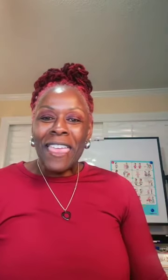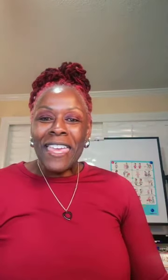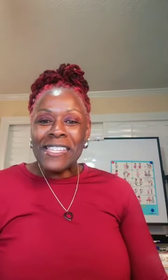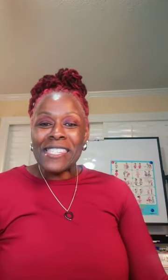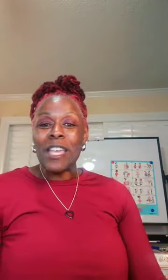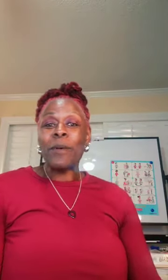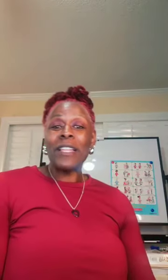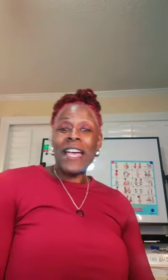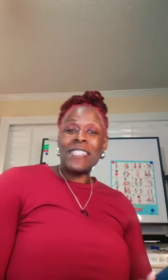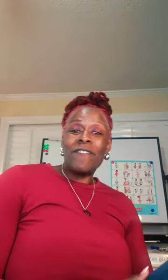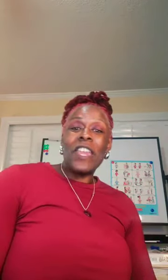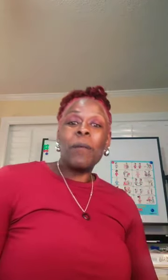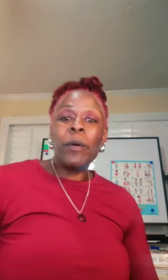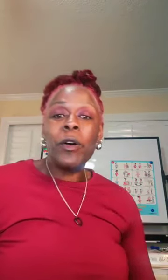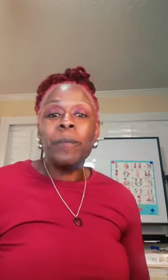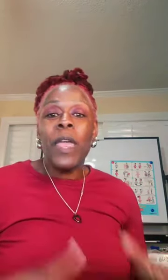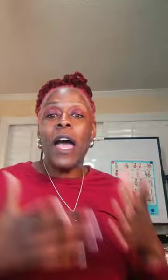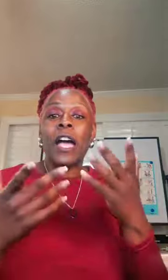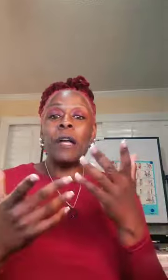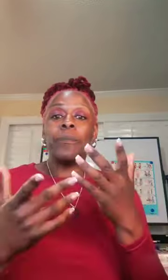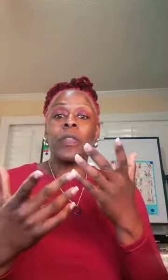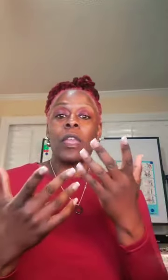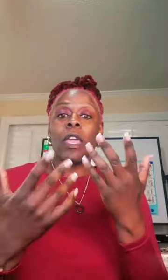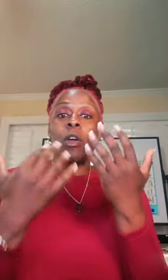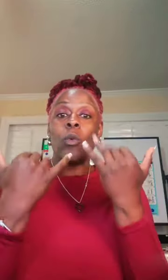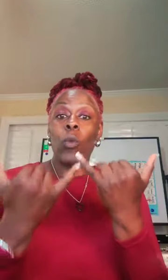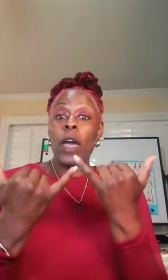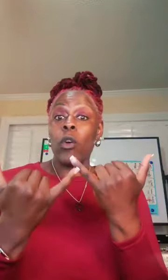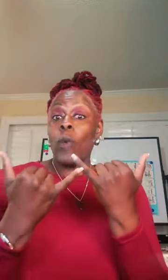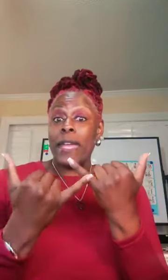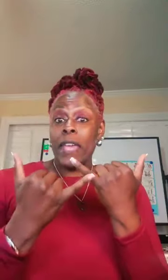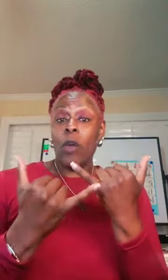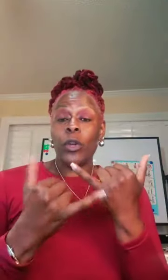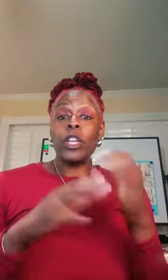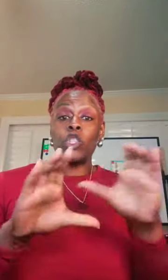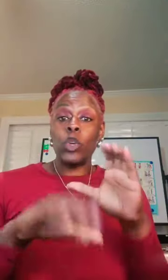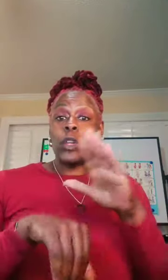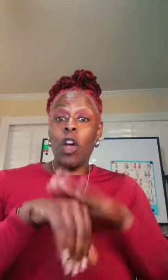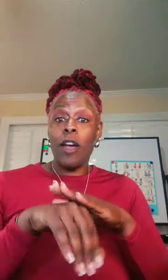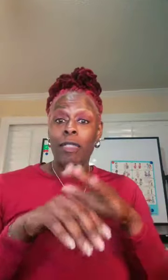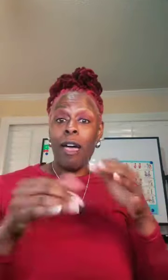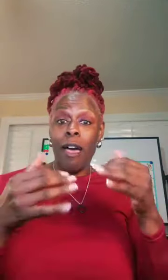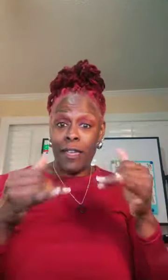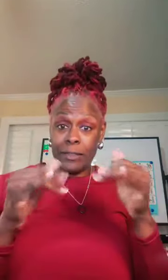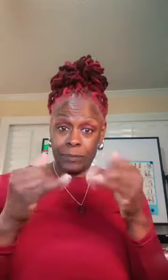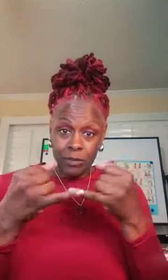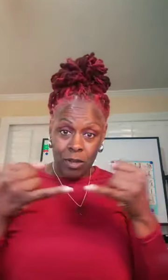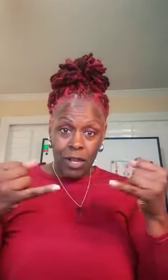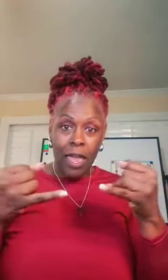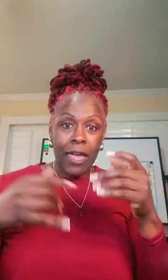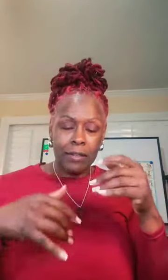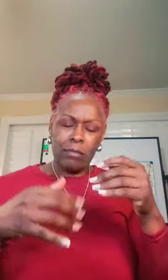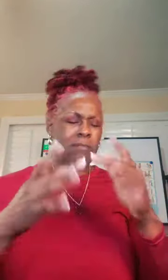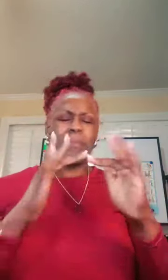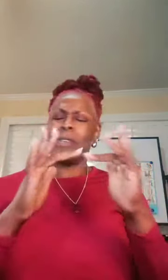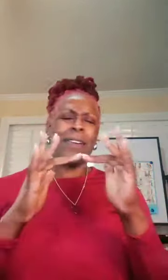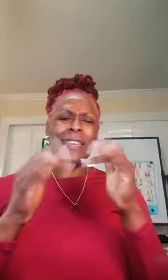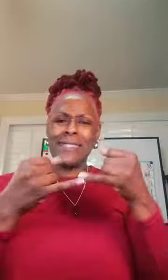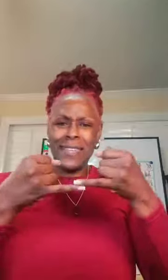Is the summer class available? Well, right now we're going to do it online. I'm sorry, that's it,